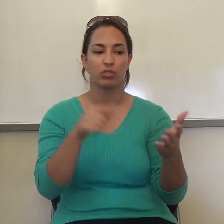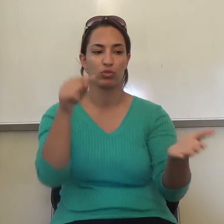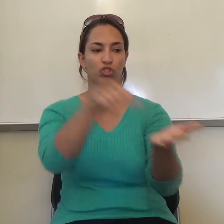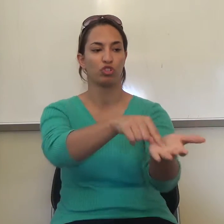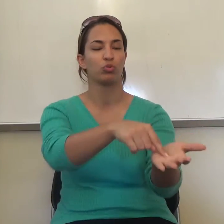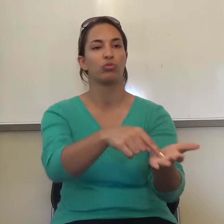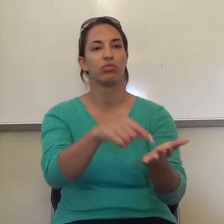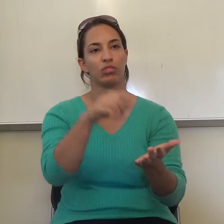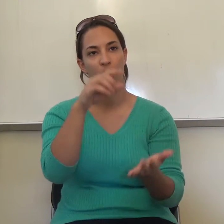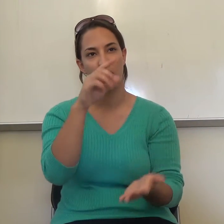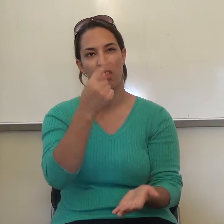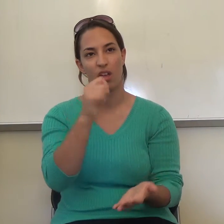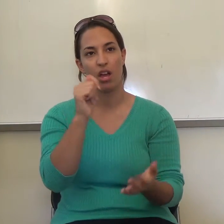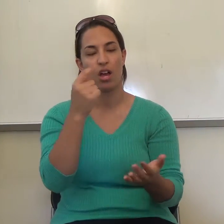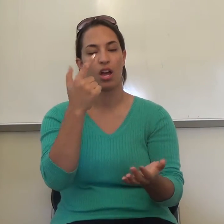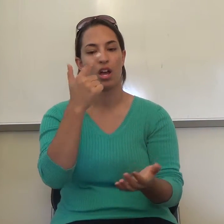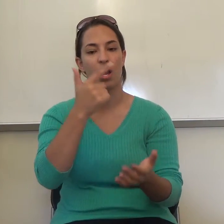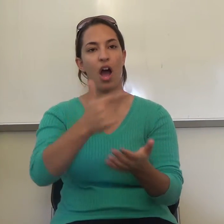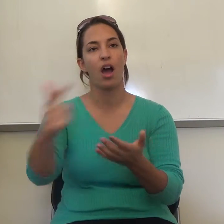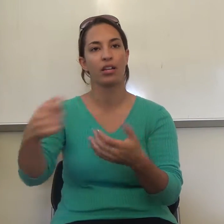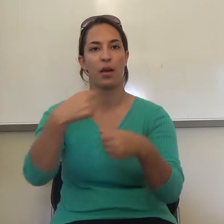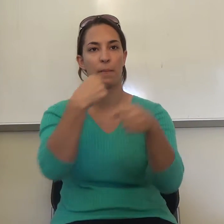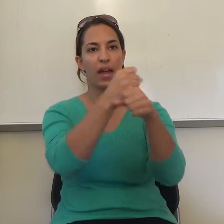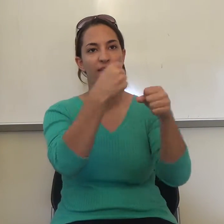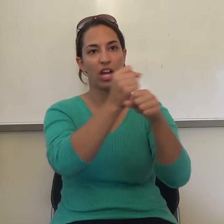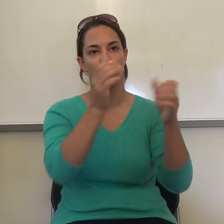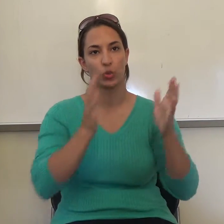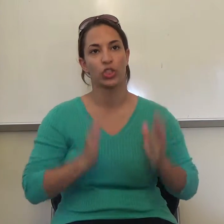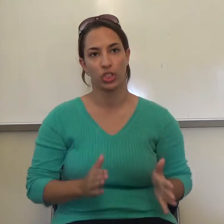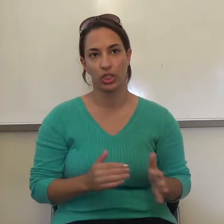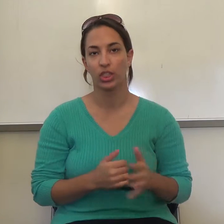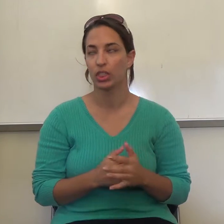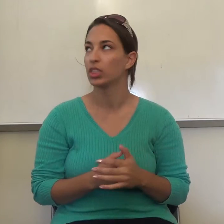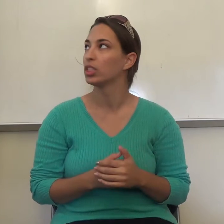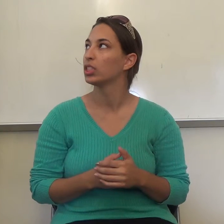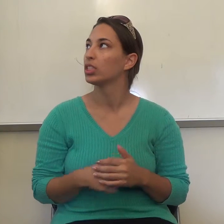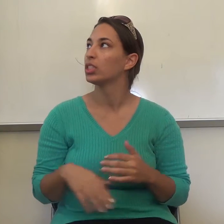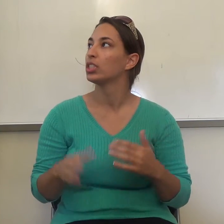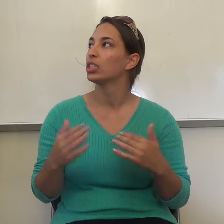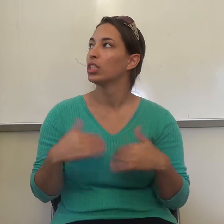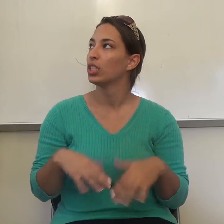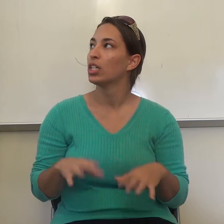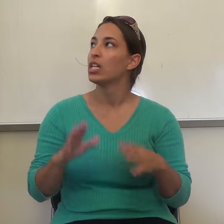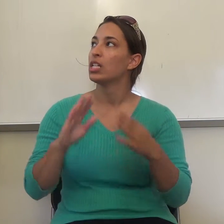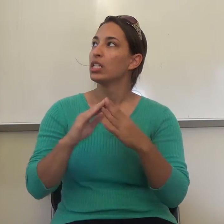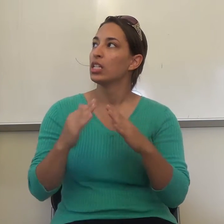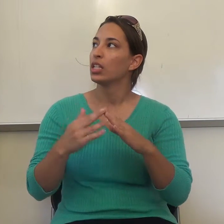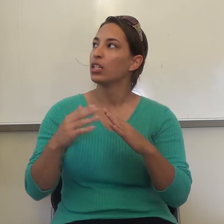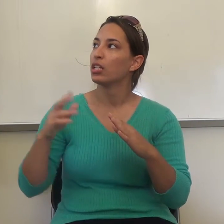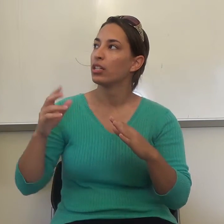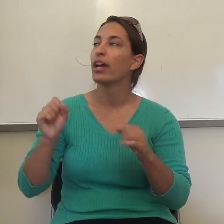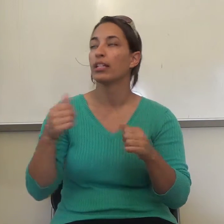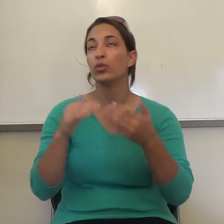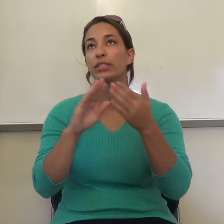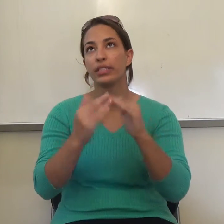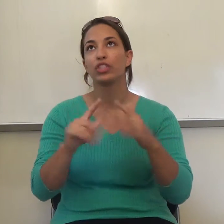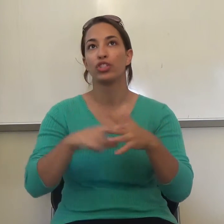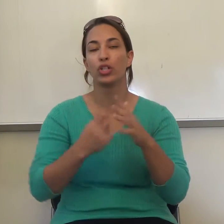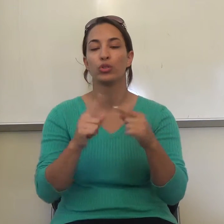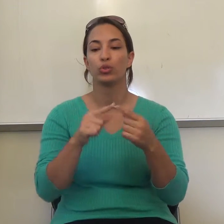list. Gun violence became an issue. Cities started to sue them. Chicago